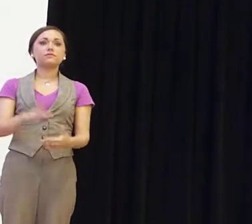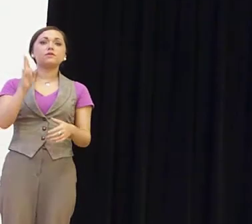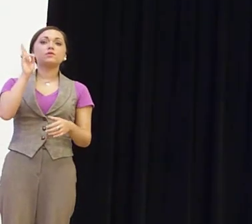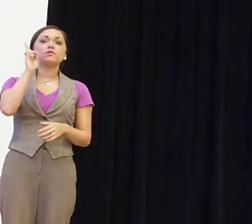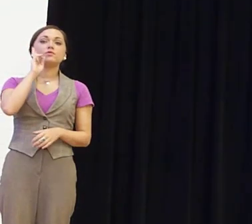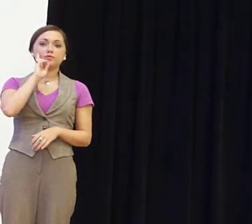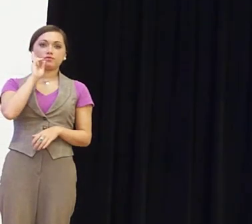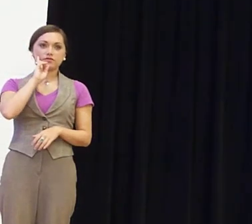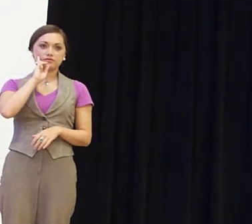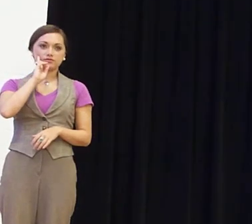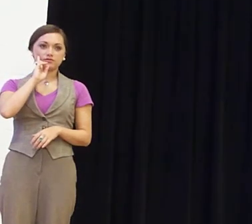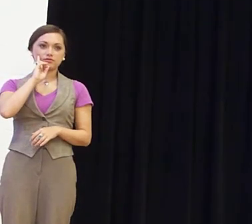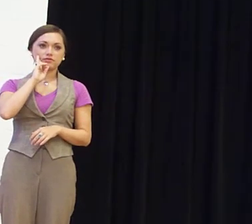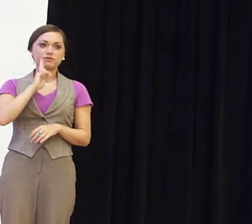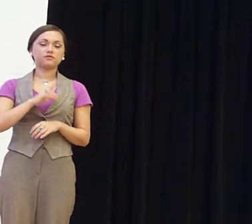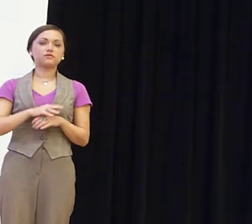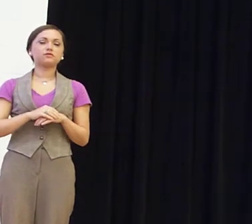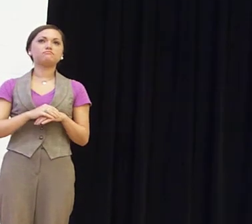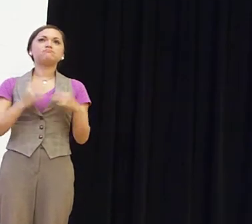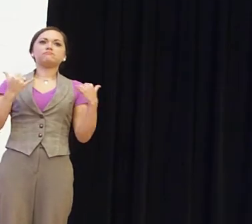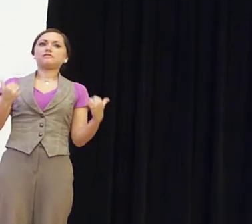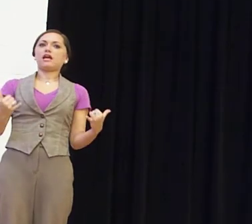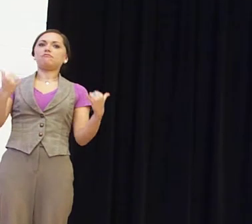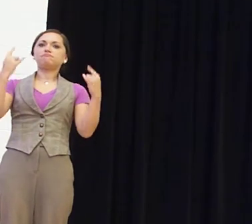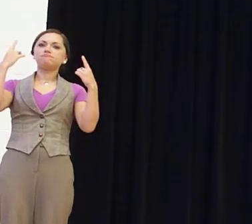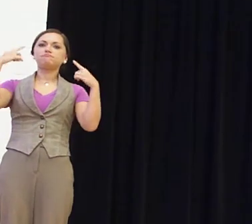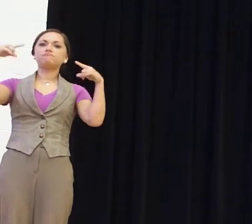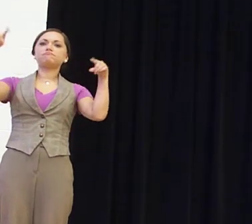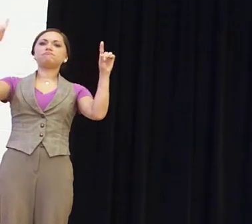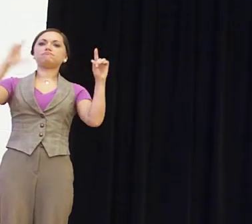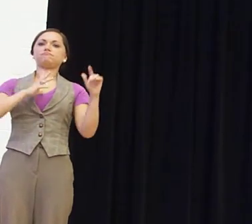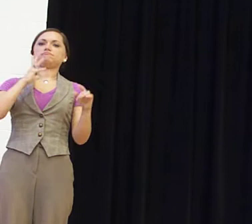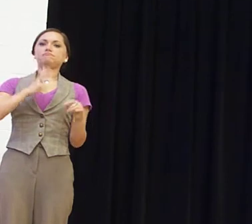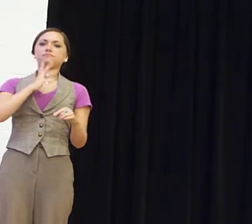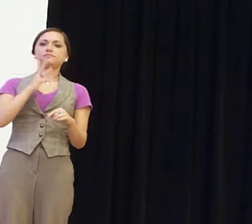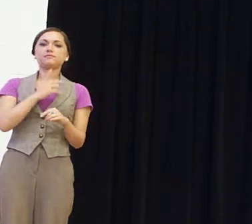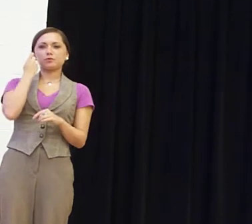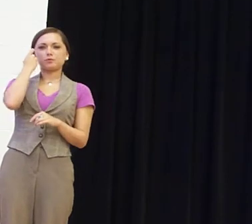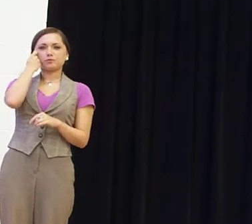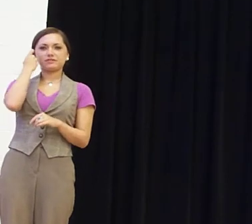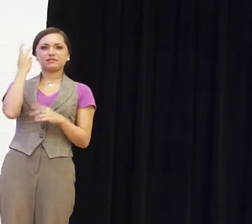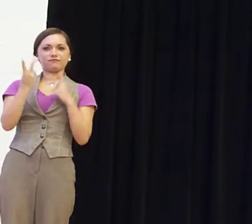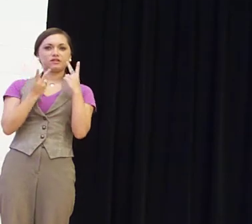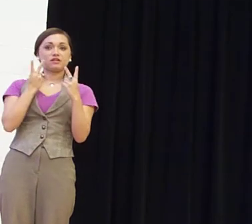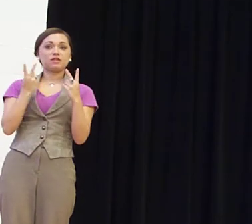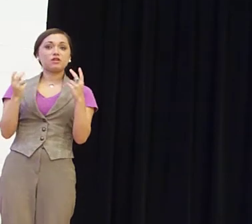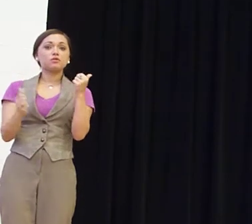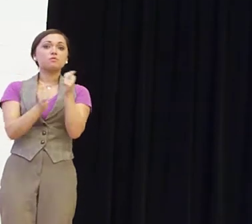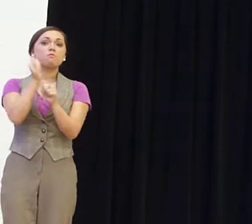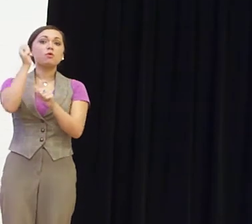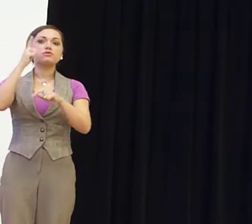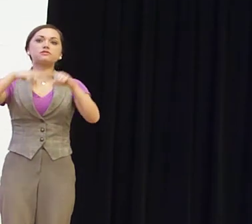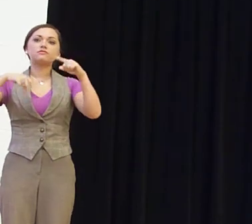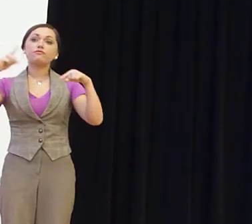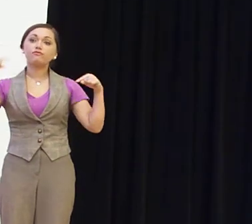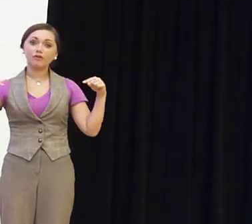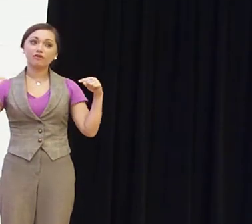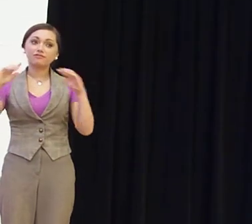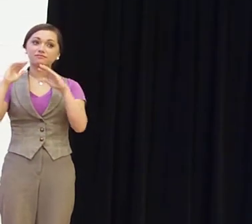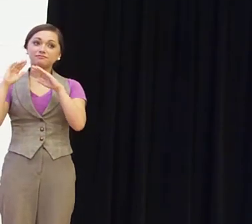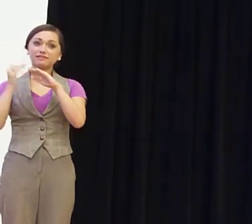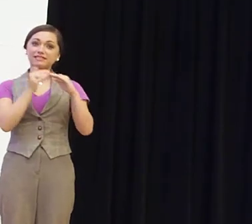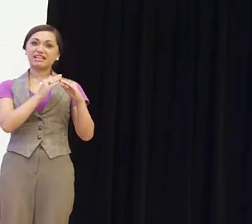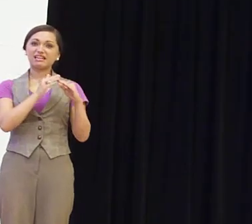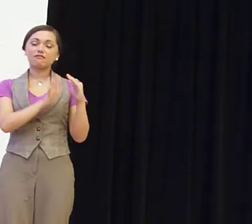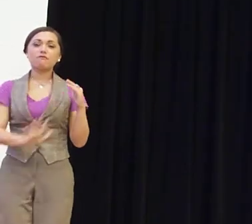Houston is now officially, after the last census, the most diverse city in